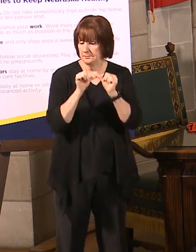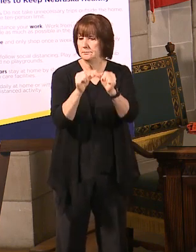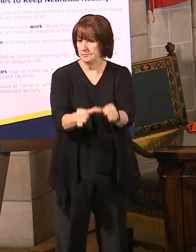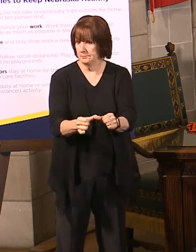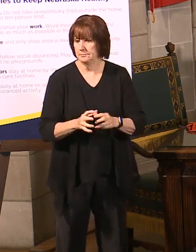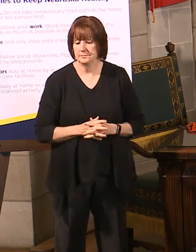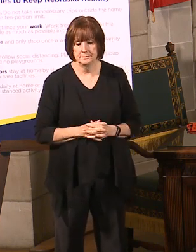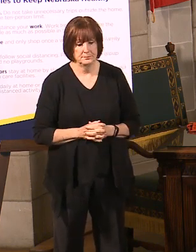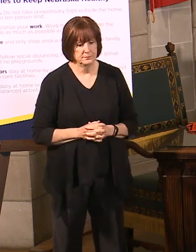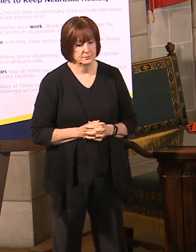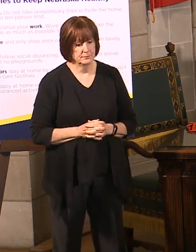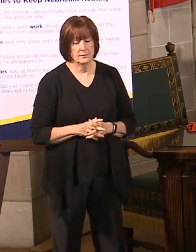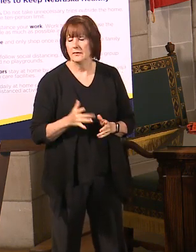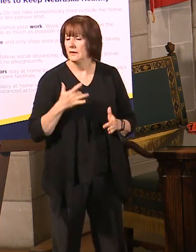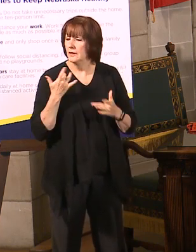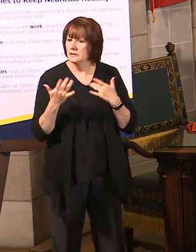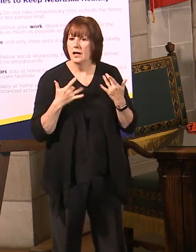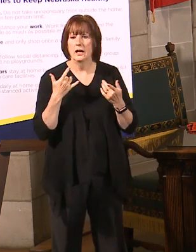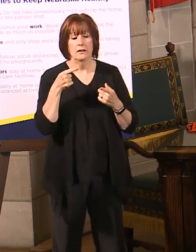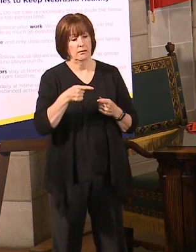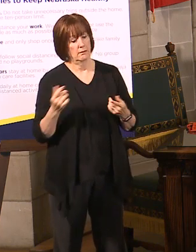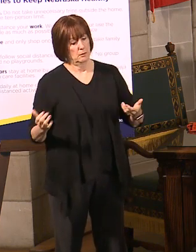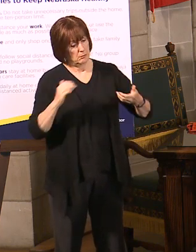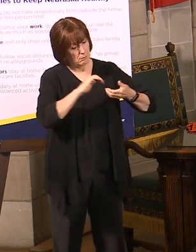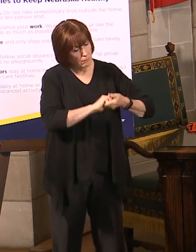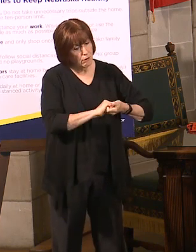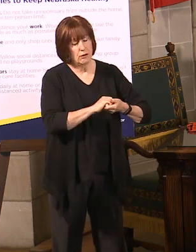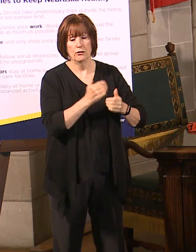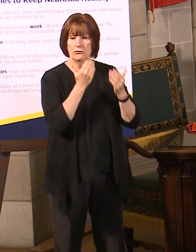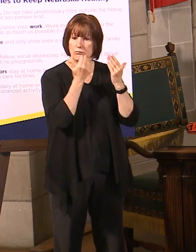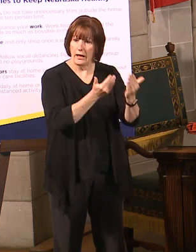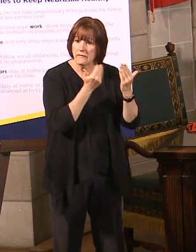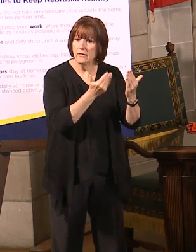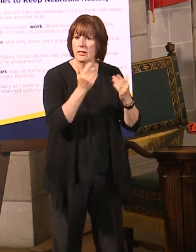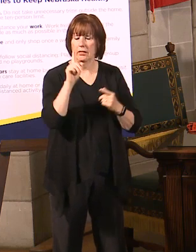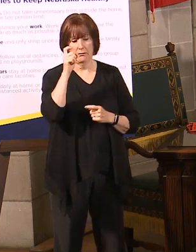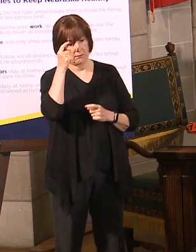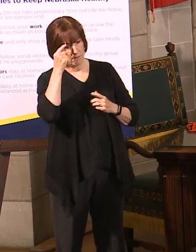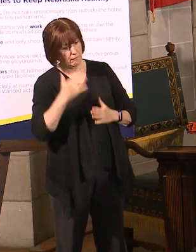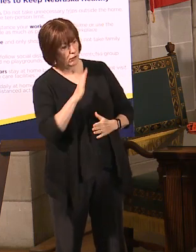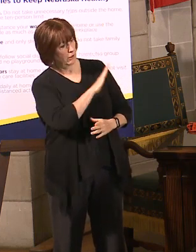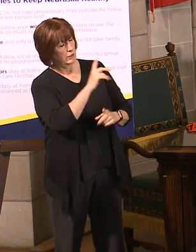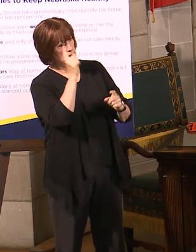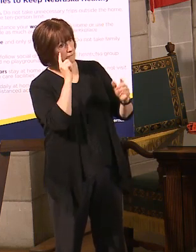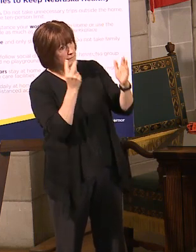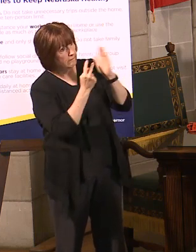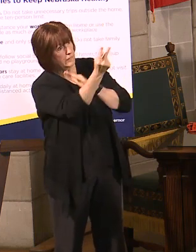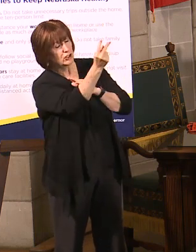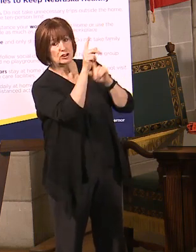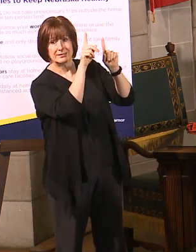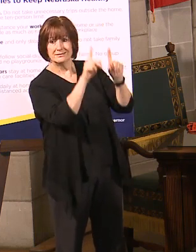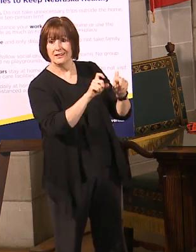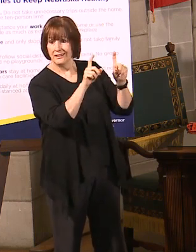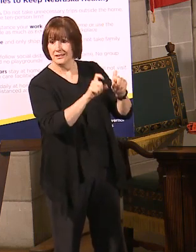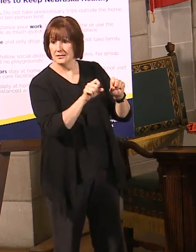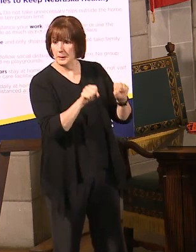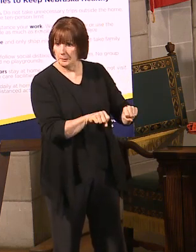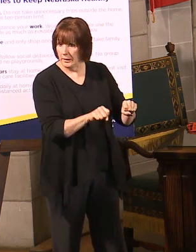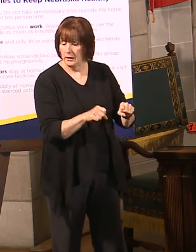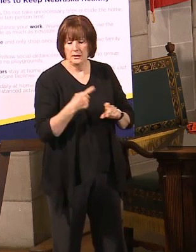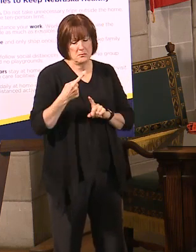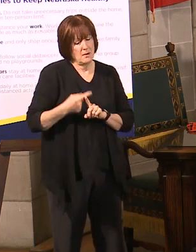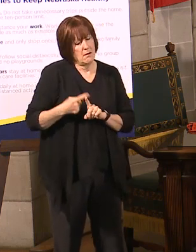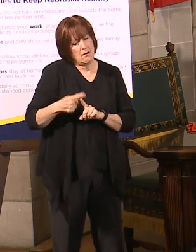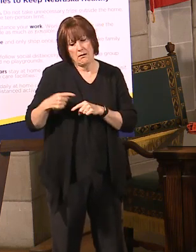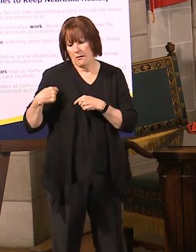the day and night. So we're very excited about this partnership. We're grateful for the governor and his vision on testing. We've been working for months now